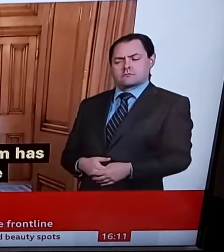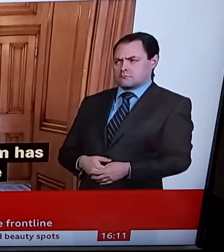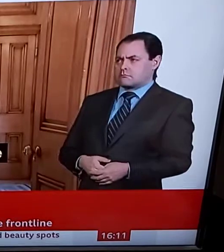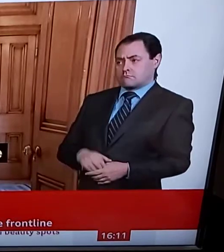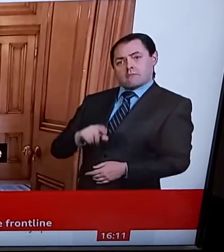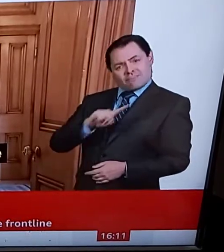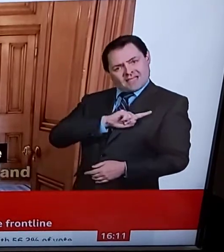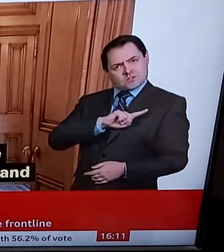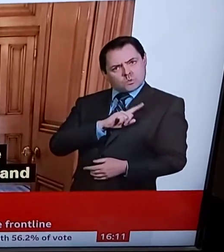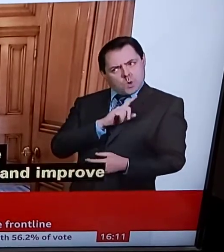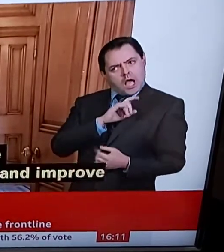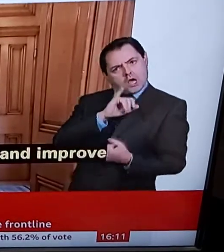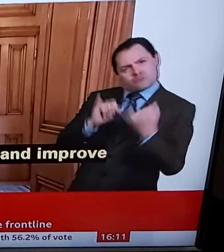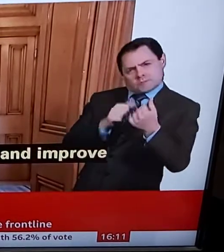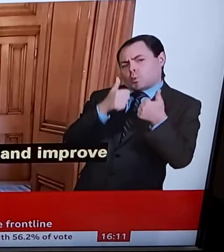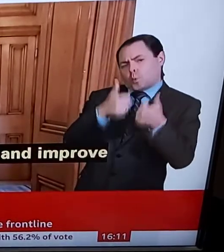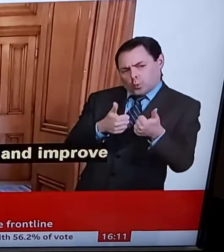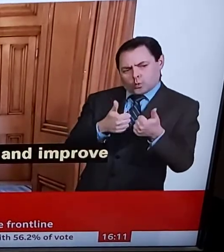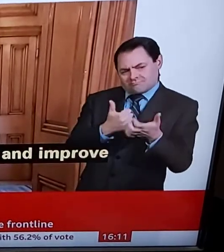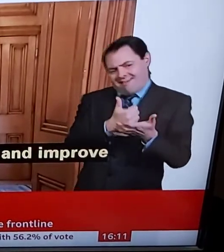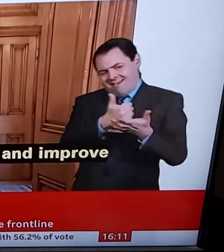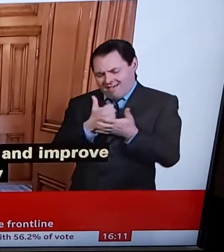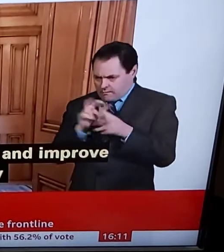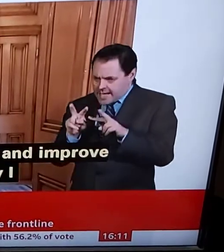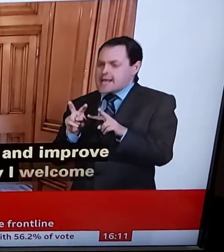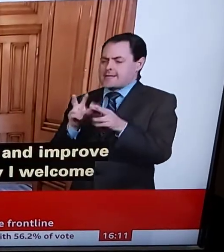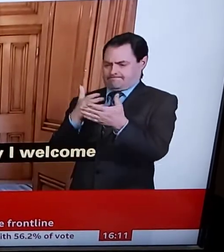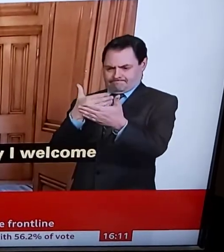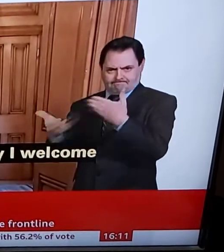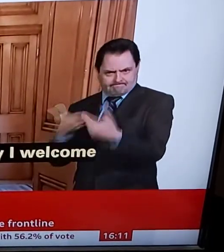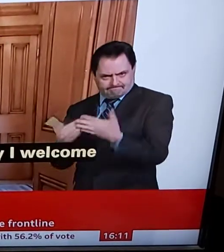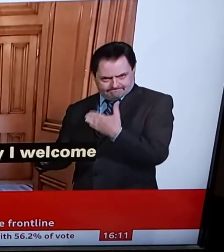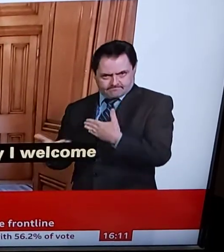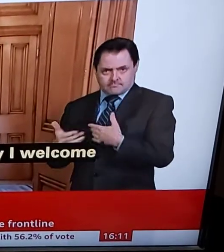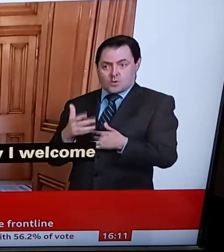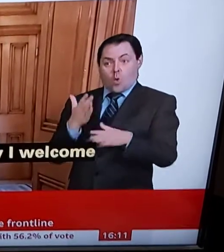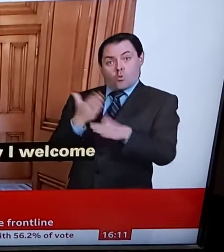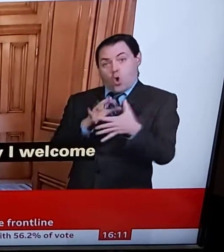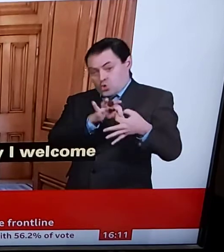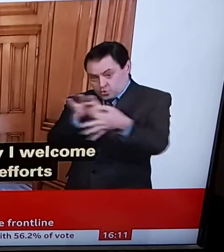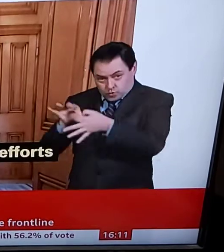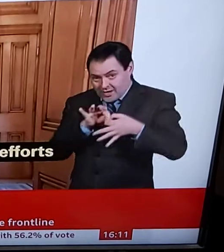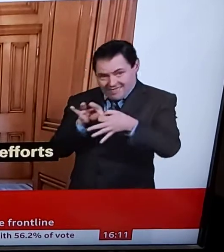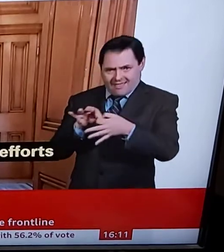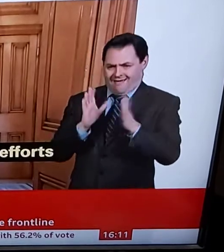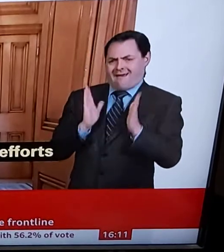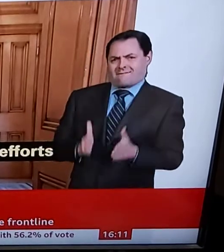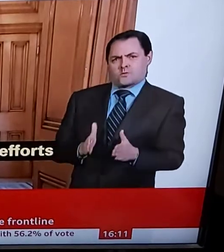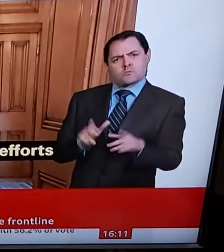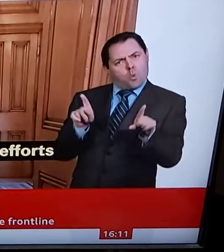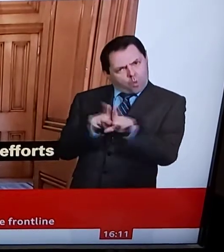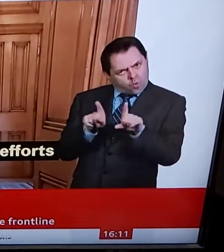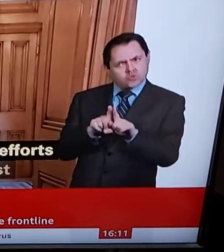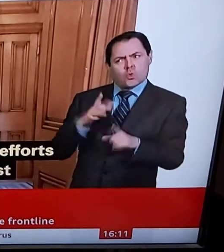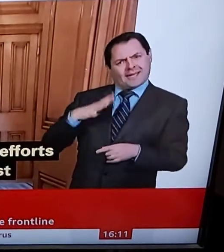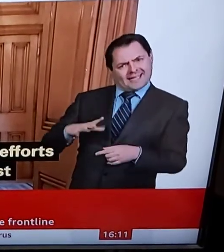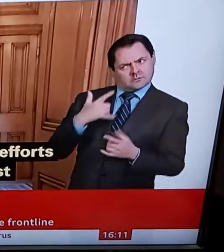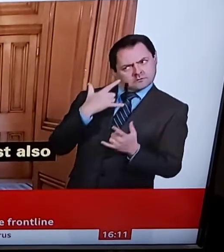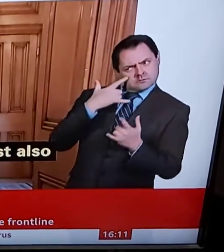it. Even as we unite in our efforts to defeat the virus, we must also recognise that robust scrutiny is to be